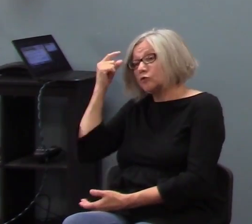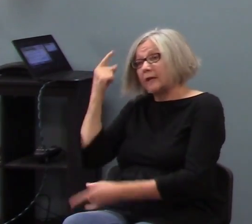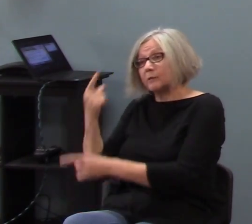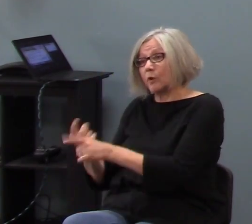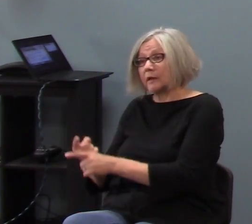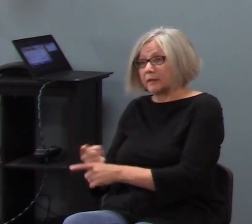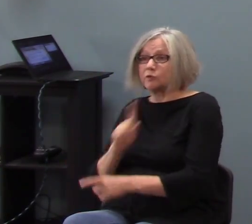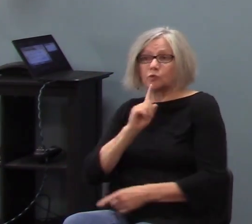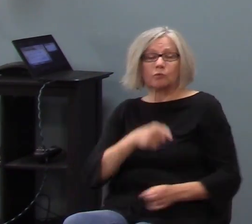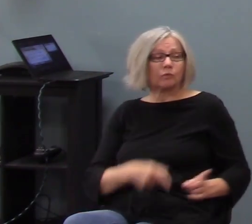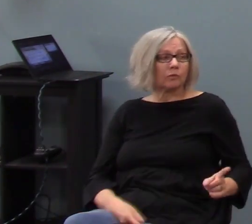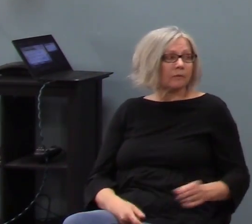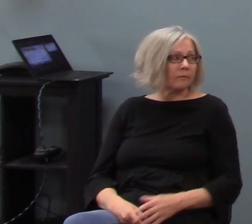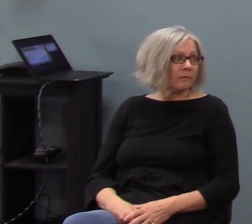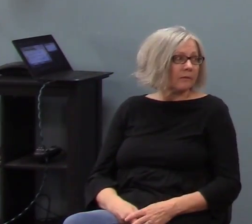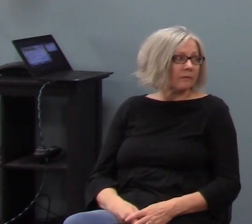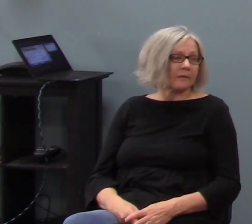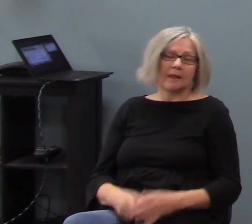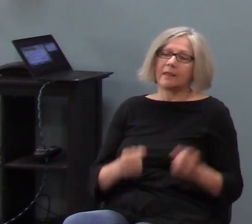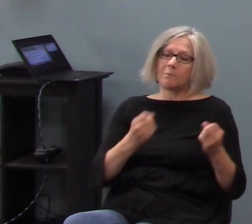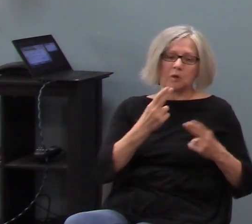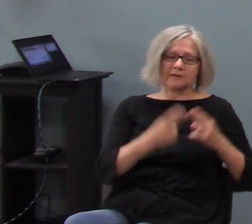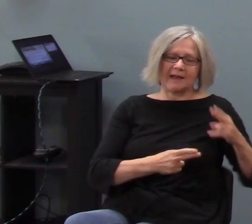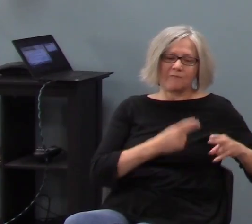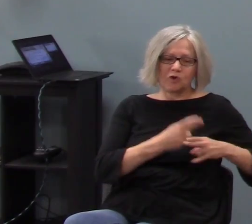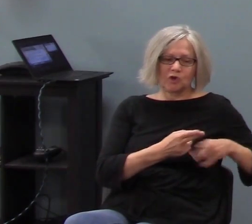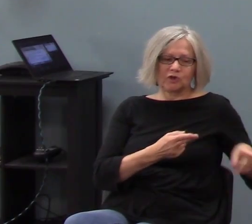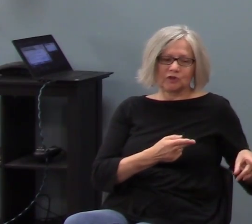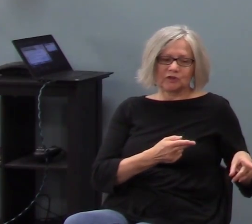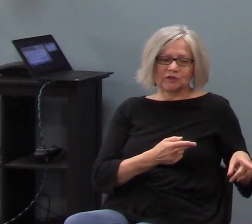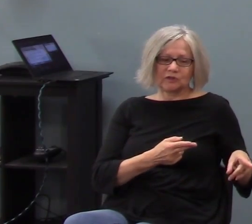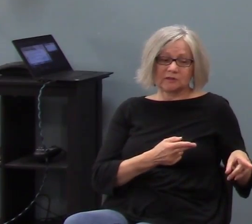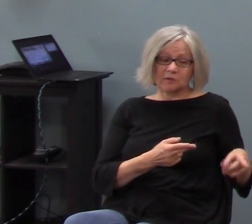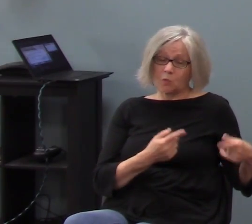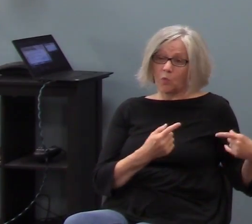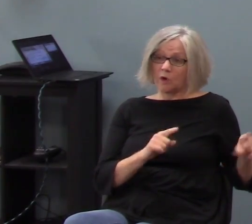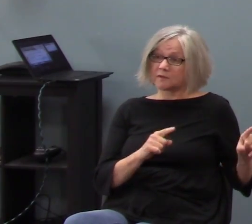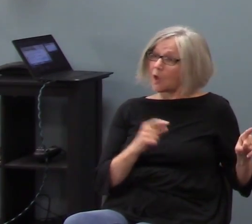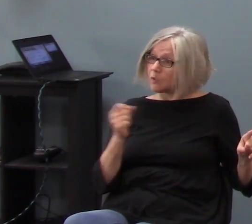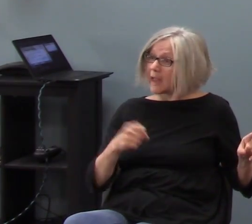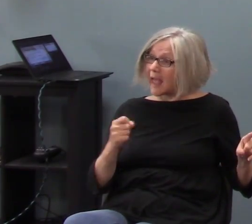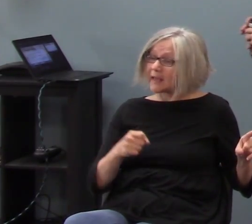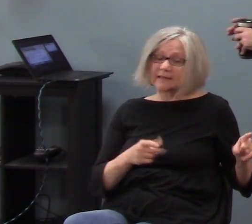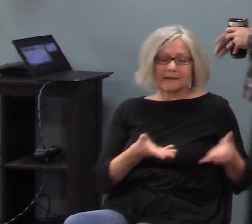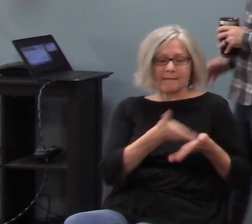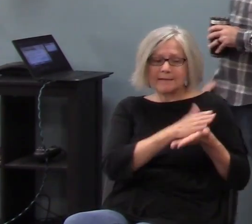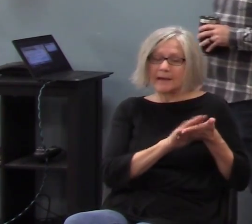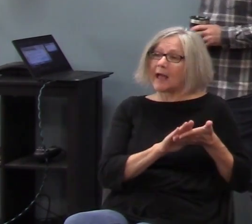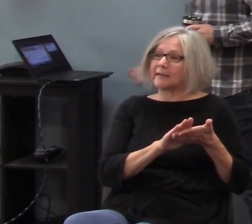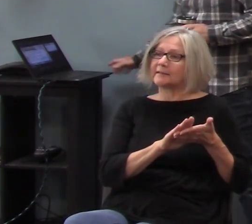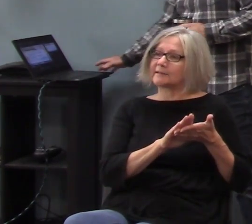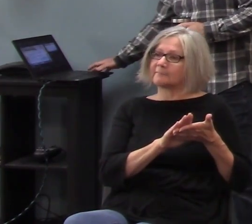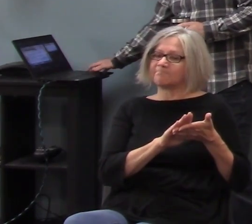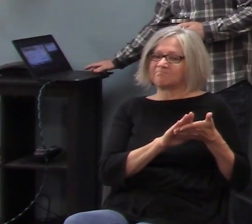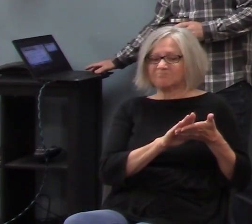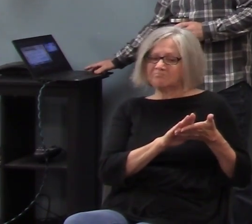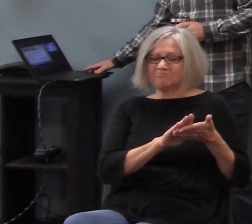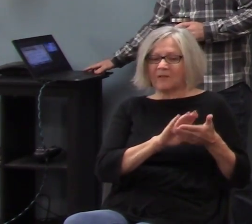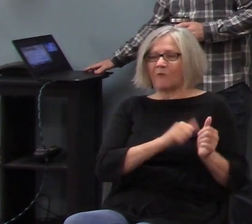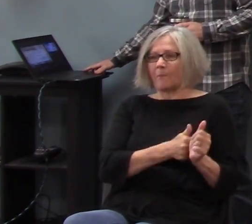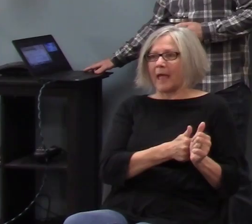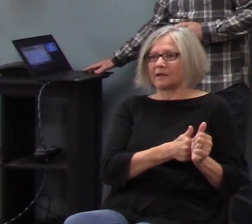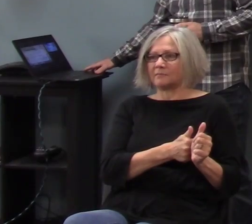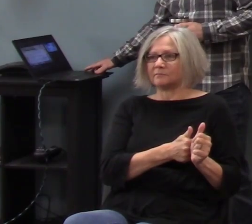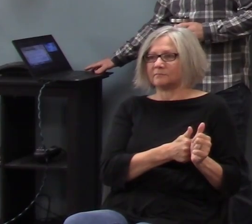Okay? Or the multiverse also works. It does work. It always works. It's a really nice fallback. Okay? So I think,